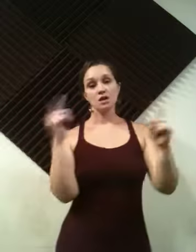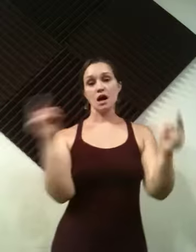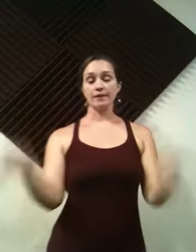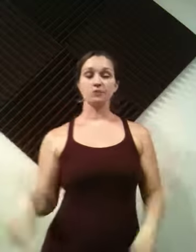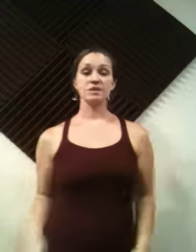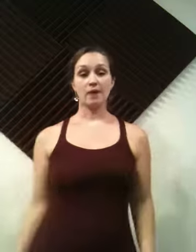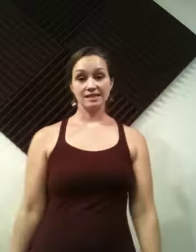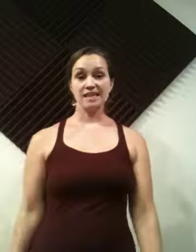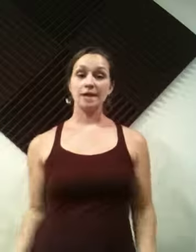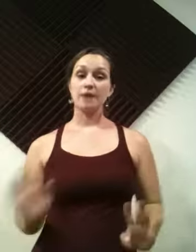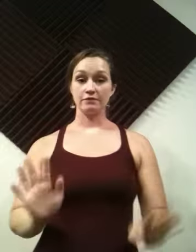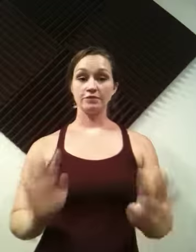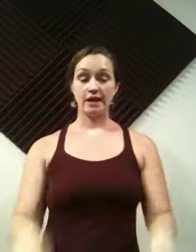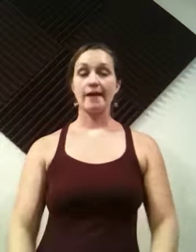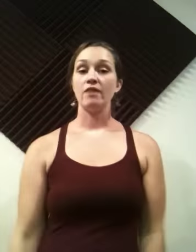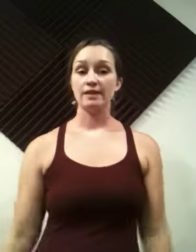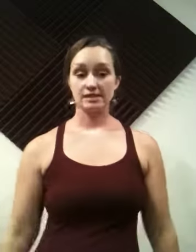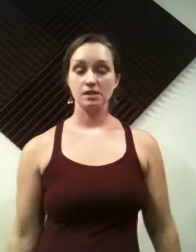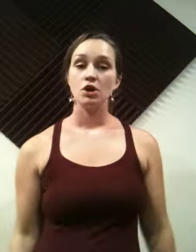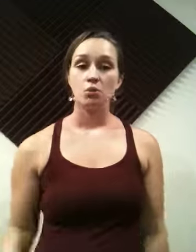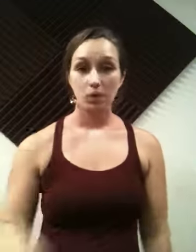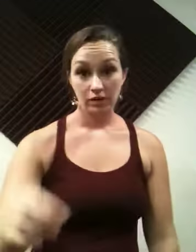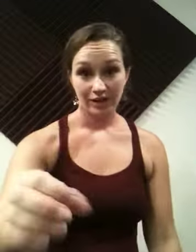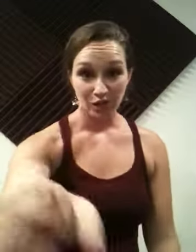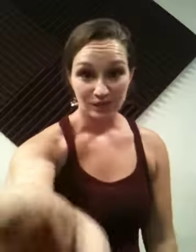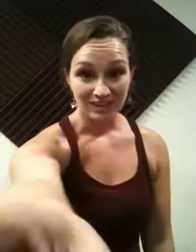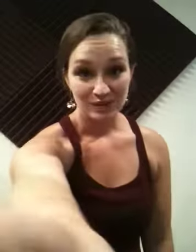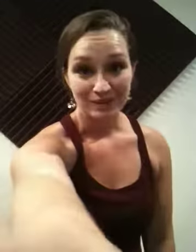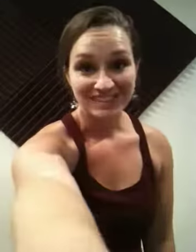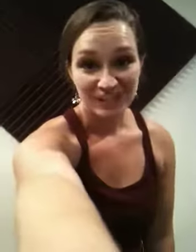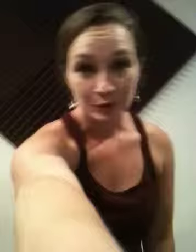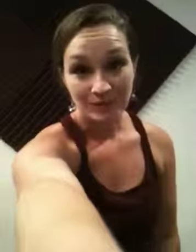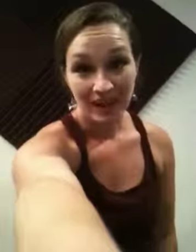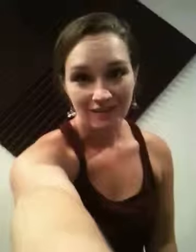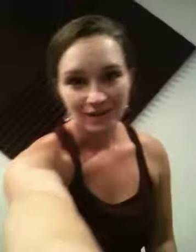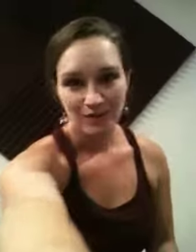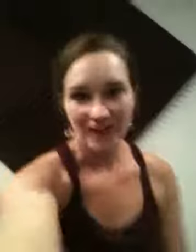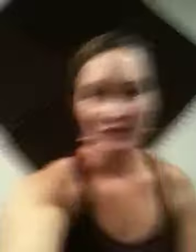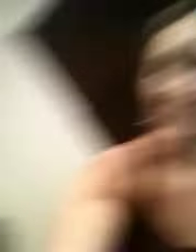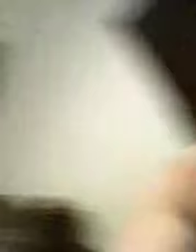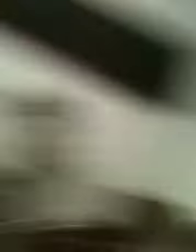call and responsing, but for now, that's where we're going to go with this one. So have fun with that one.